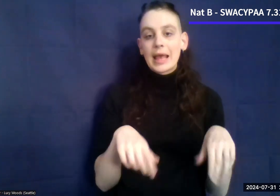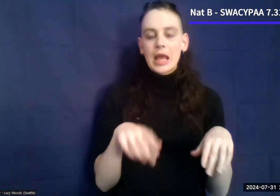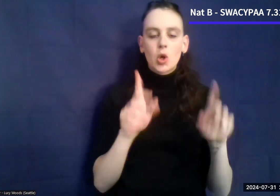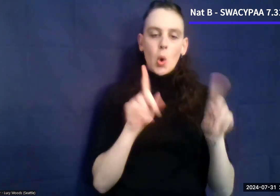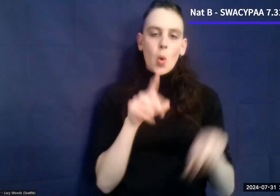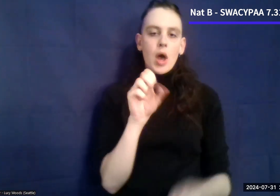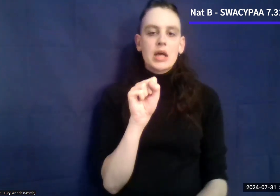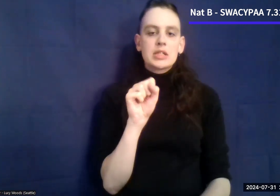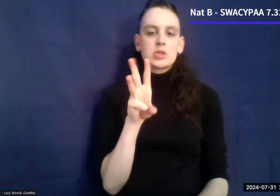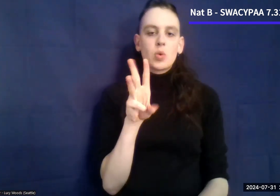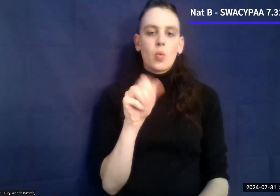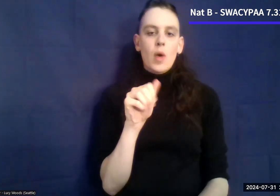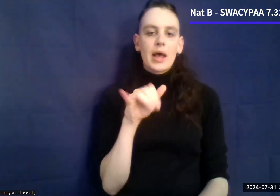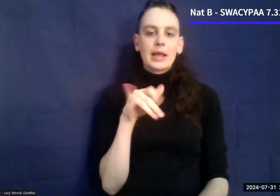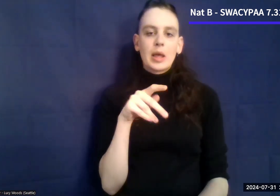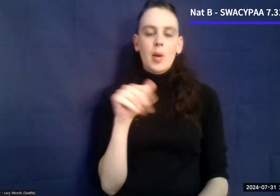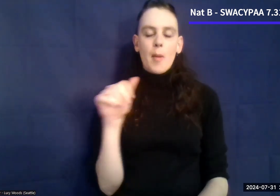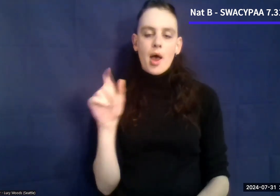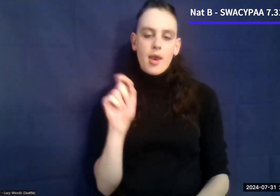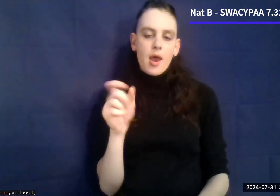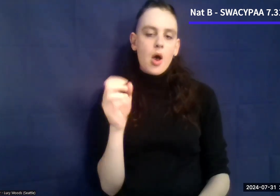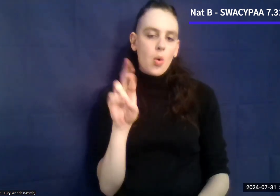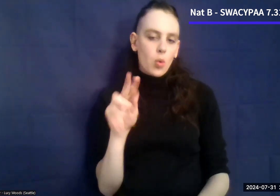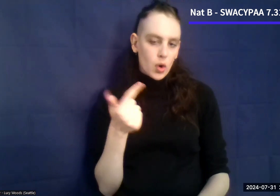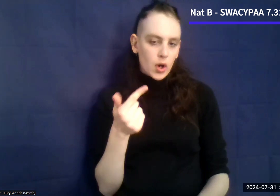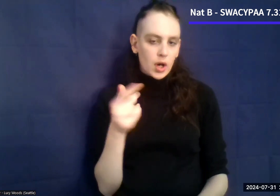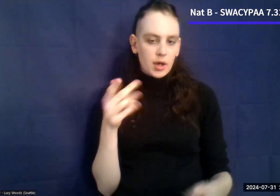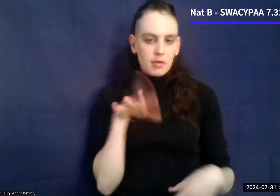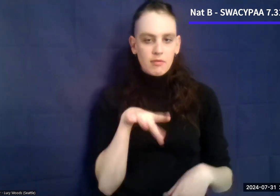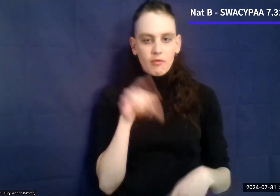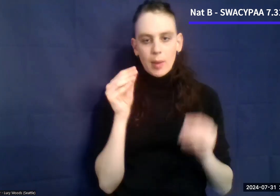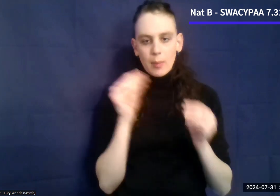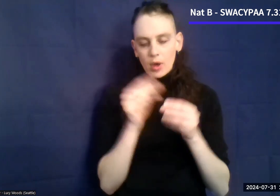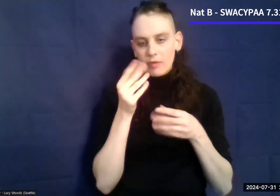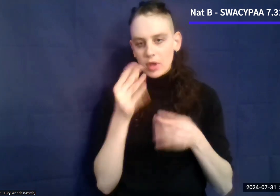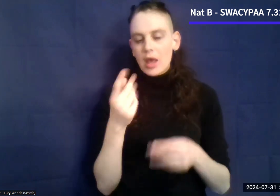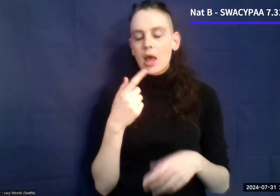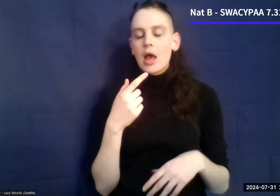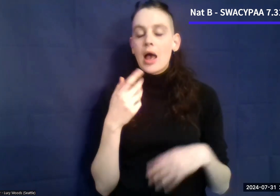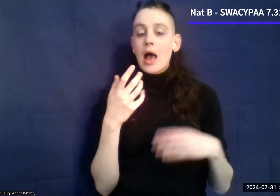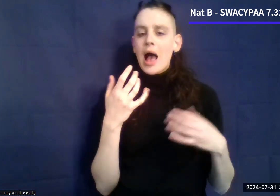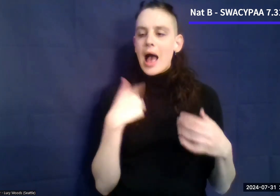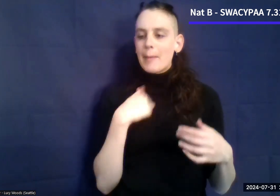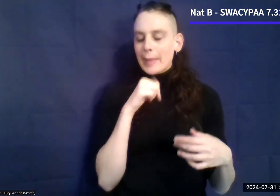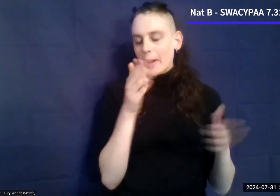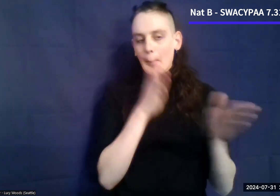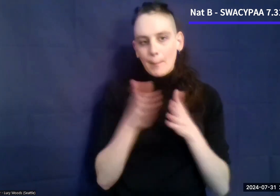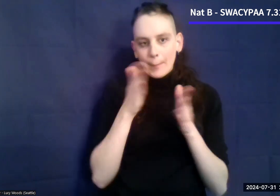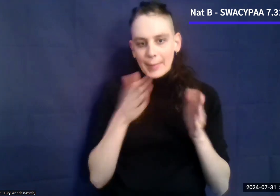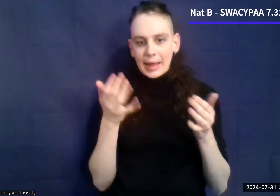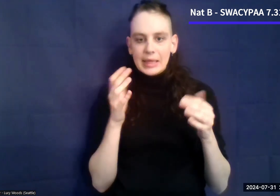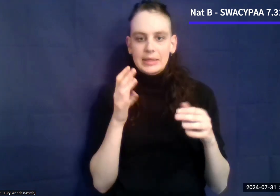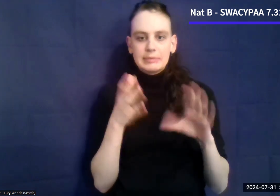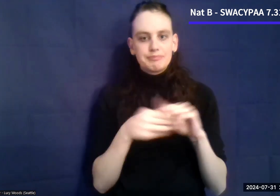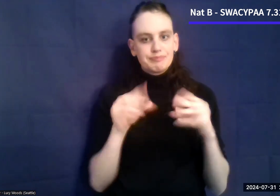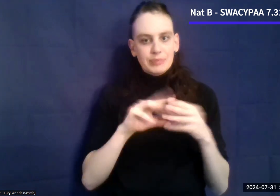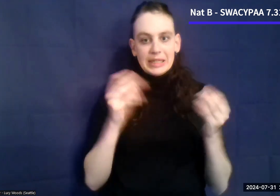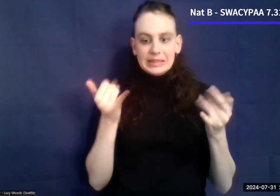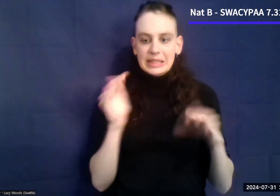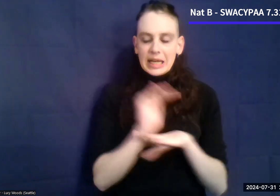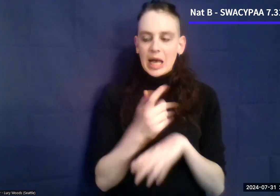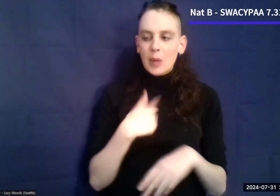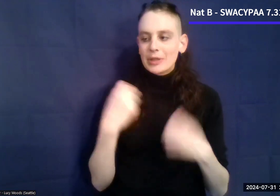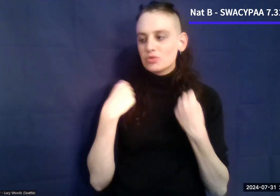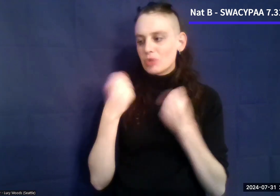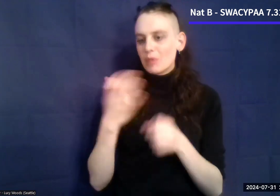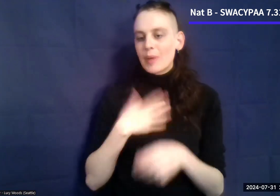Yeah, I wasn't supposed to speak tonight. I was actually driving to my grandma's house in the East Bay, and Mike was like, "Oh, like so and so supposed